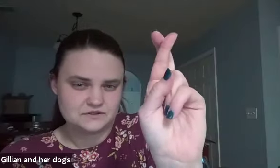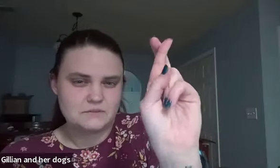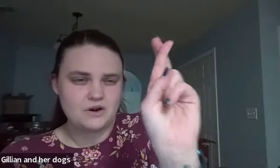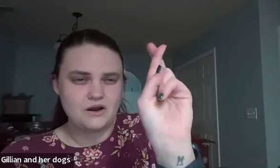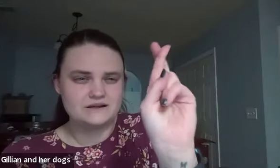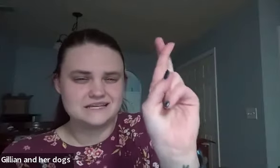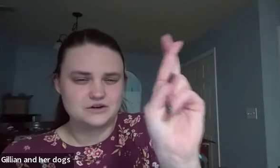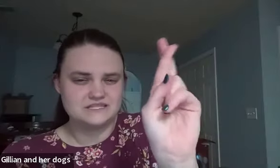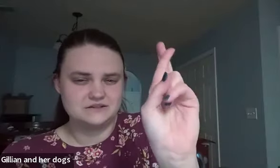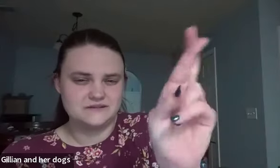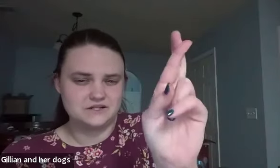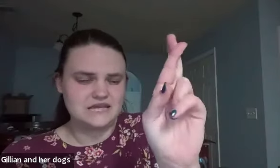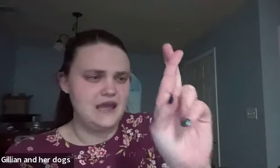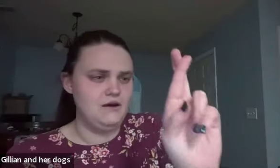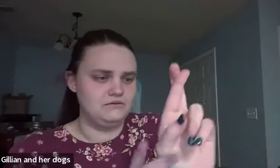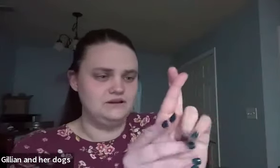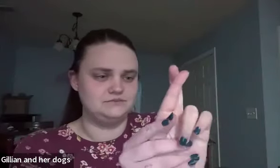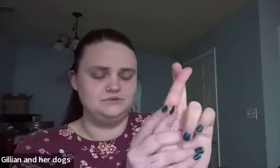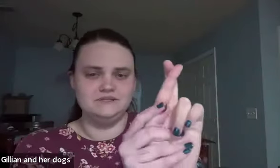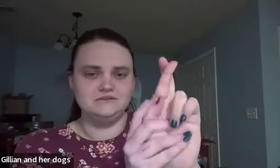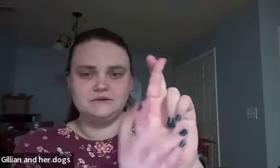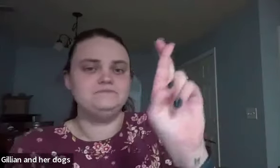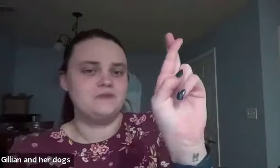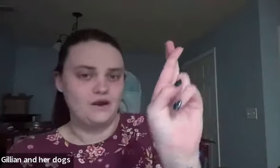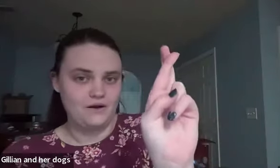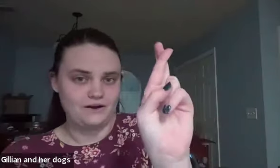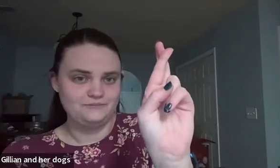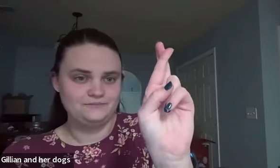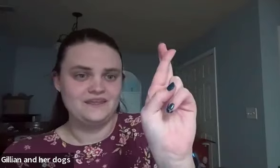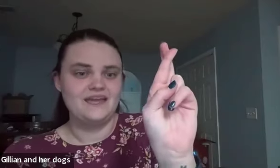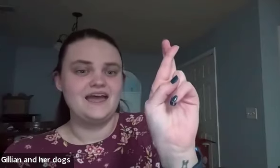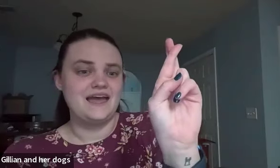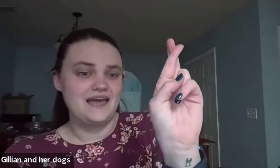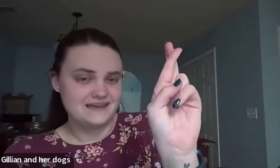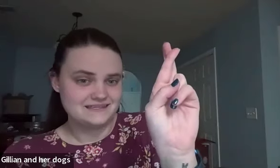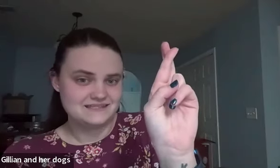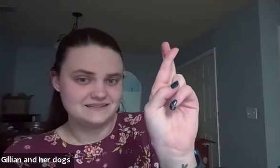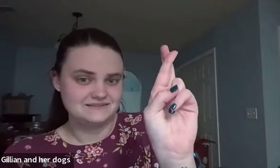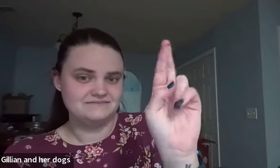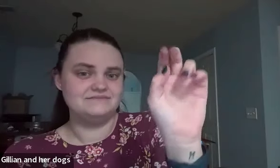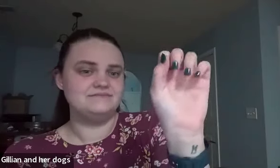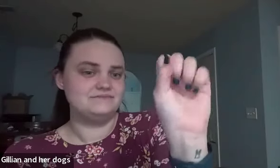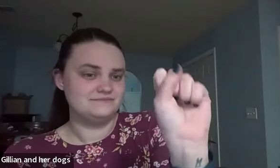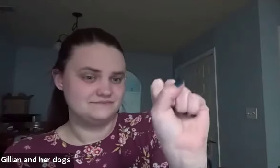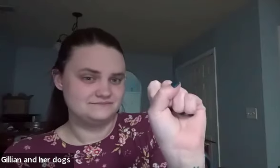So remember, R is like crossing your fingers. Ow, gosh, pull a muscle there. R, S,